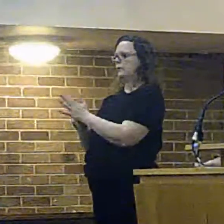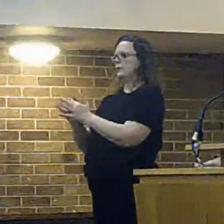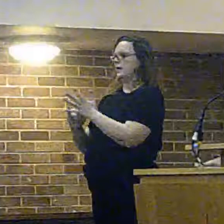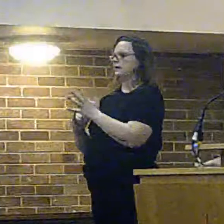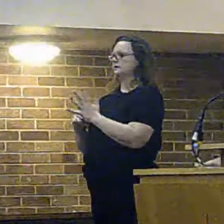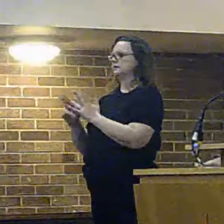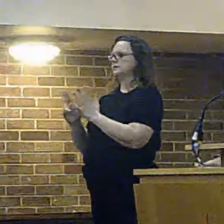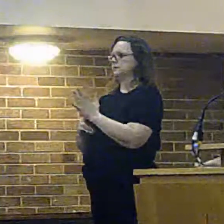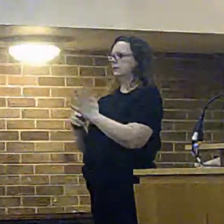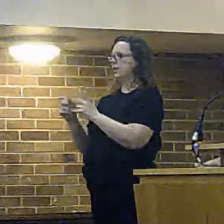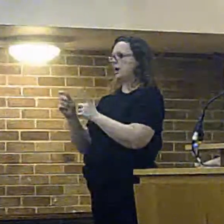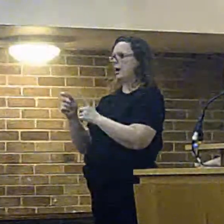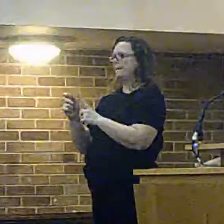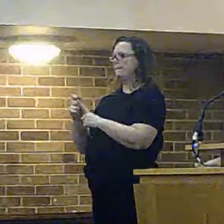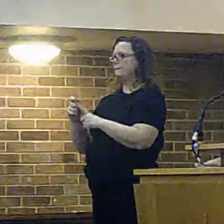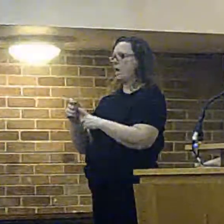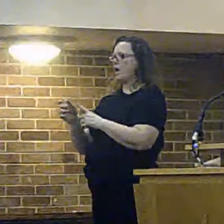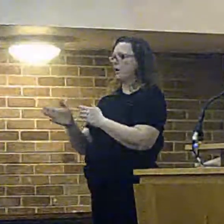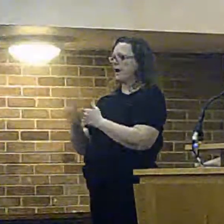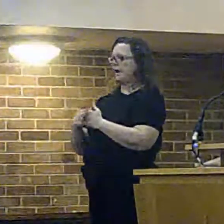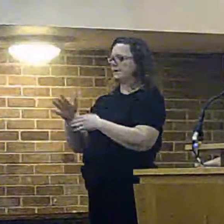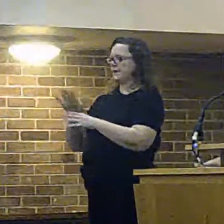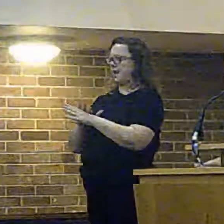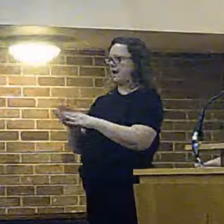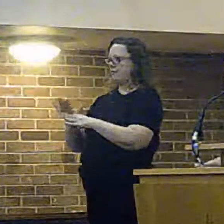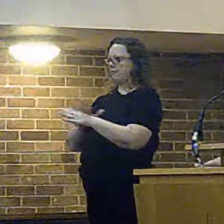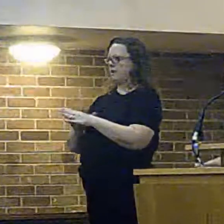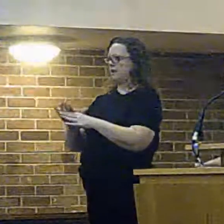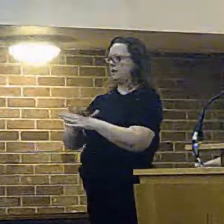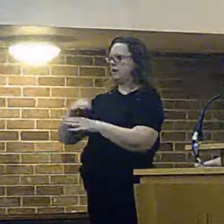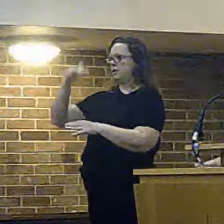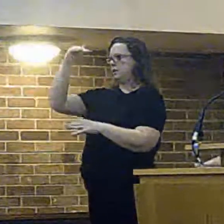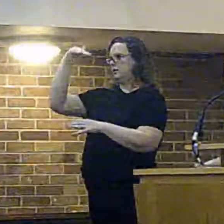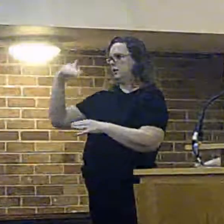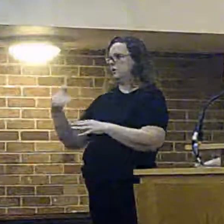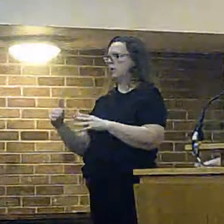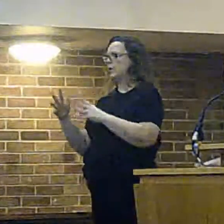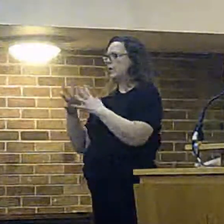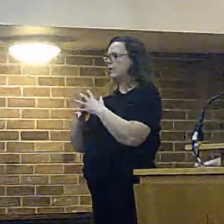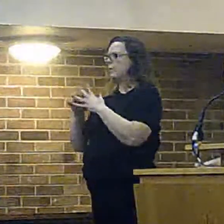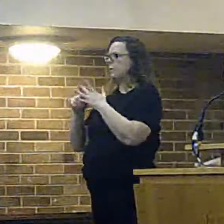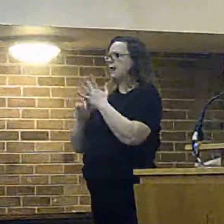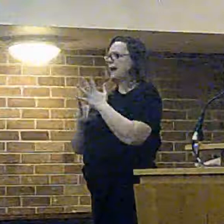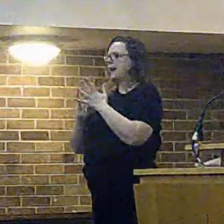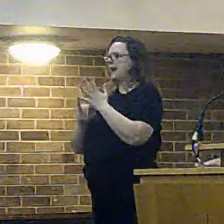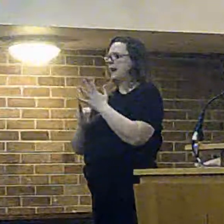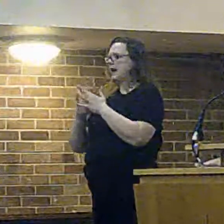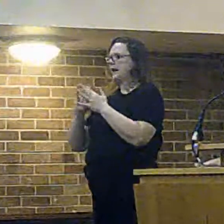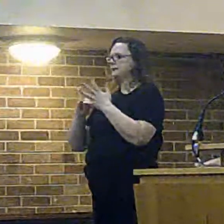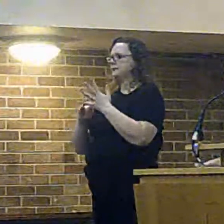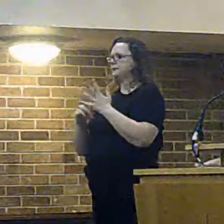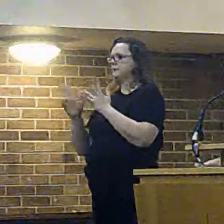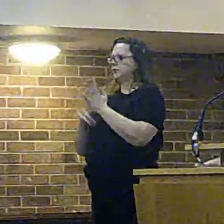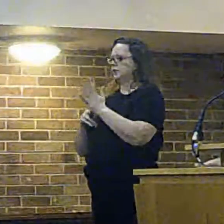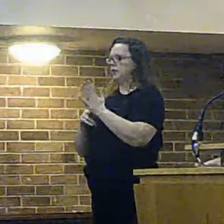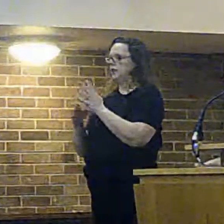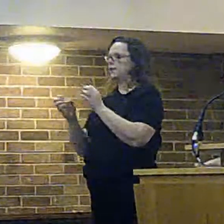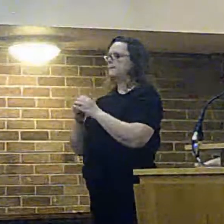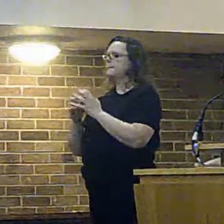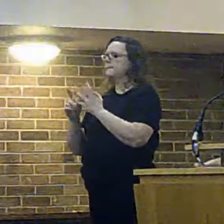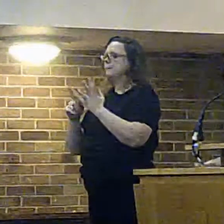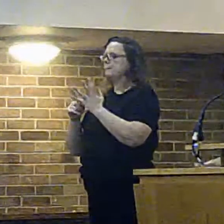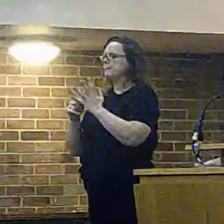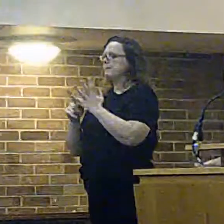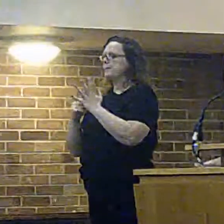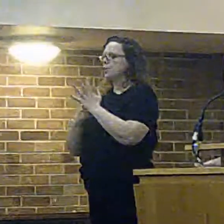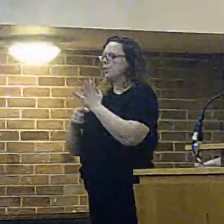and Parkgate area. We extend the troop as far down as Williston and Burton. In return, Cheshire make the first